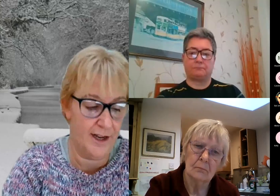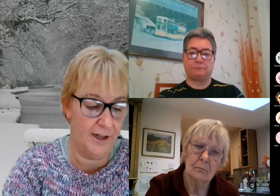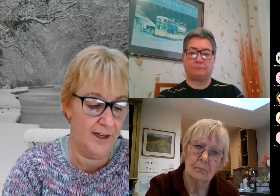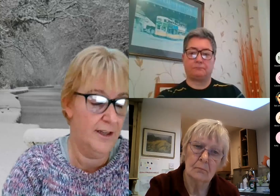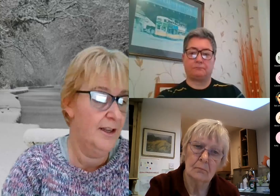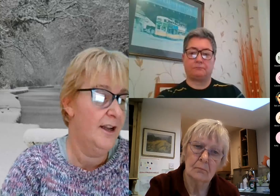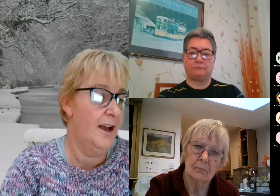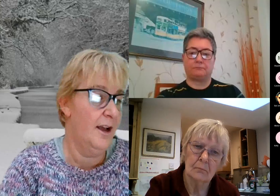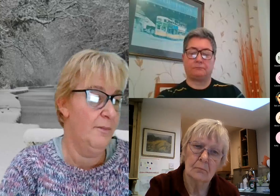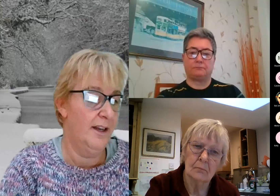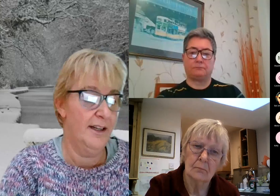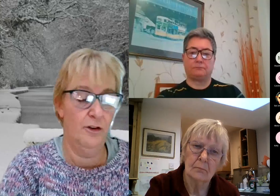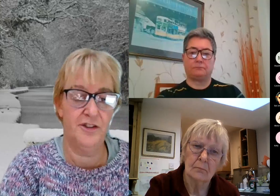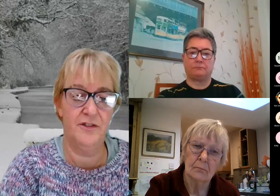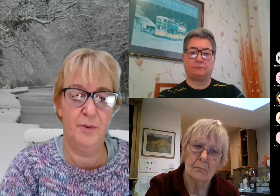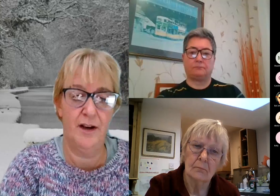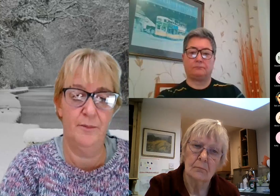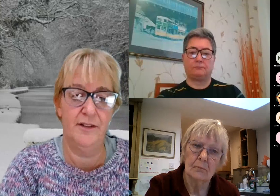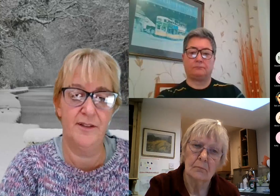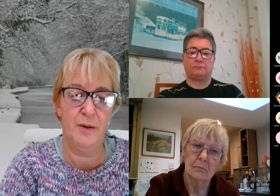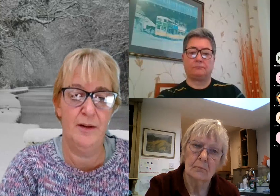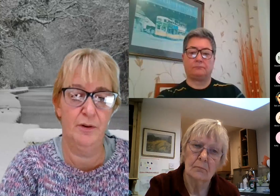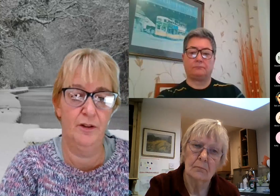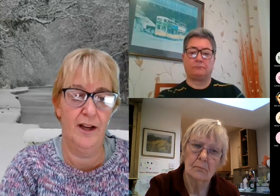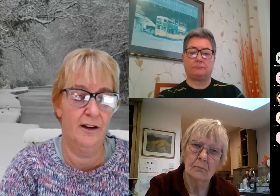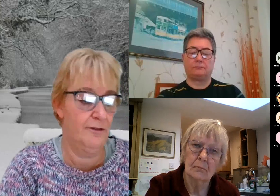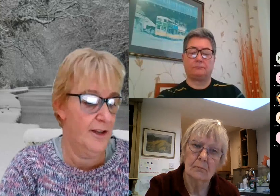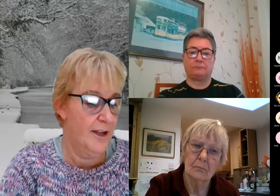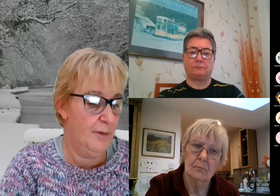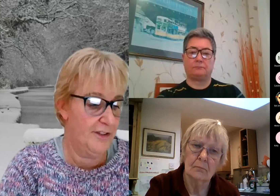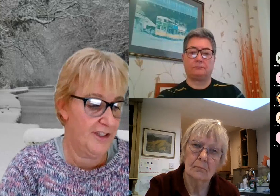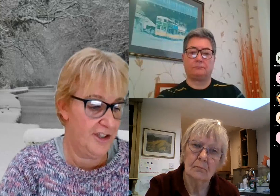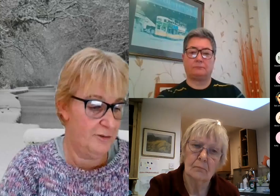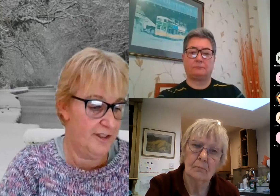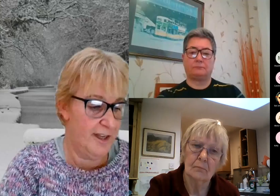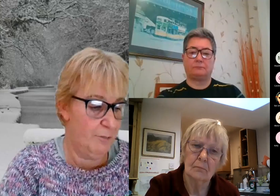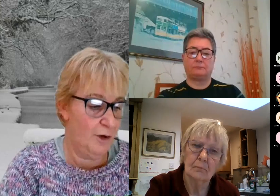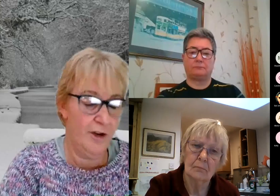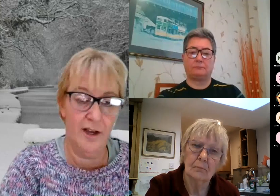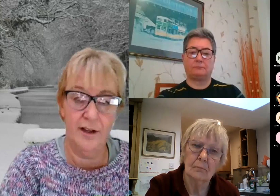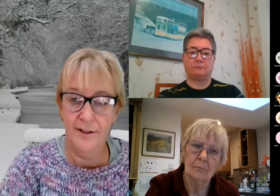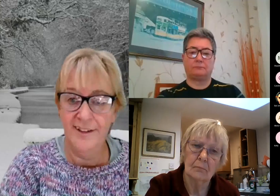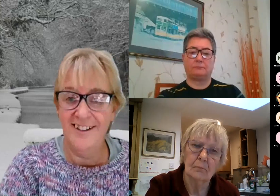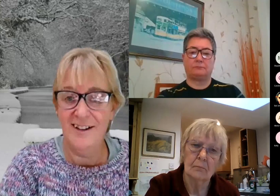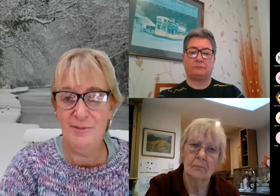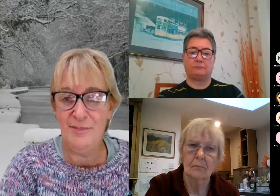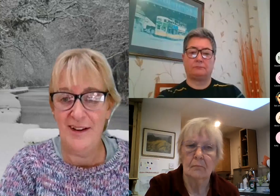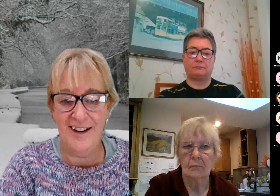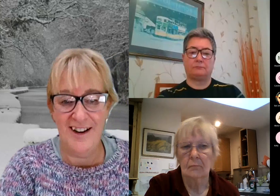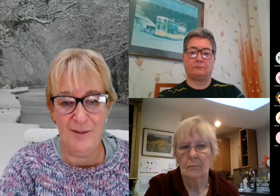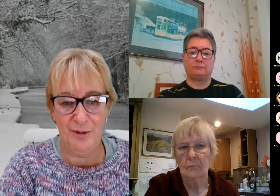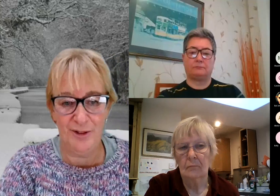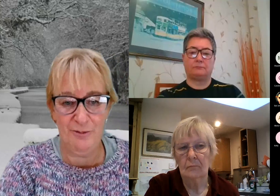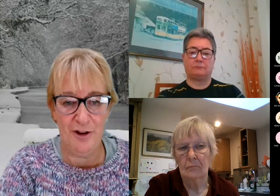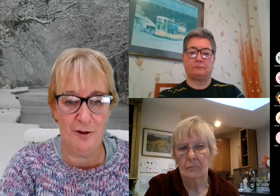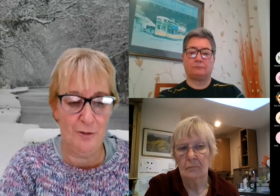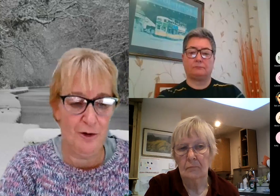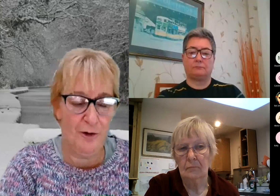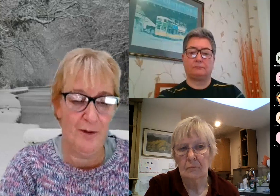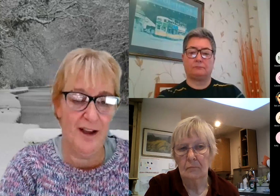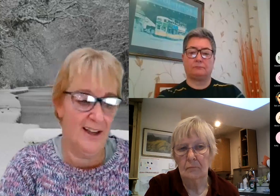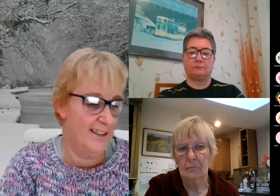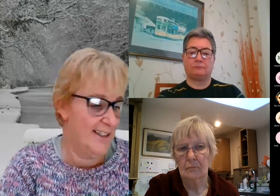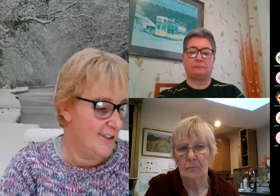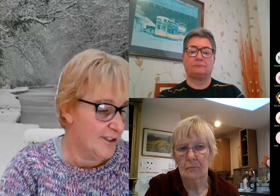Absolutely right, Kelly. And in lots of departments, people have, because it suited the employer, been able to work